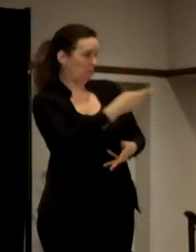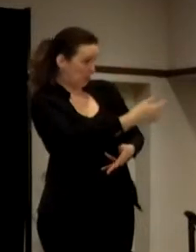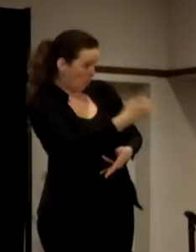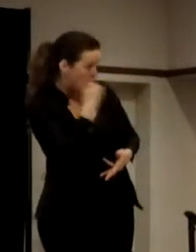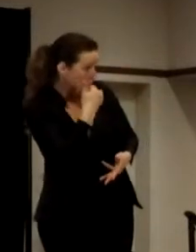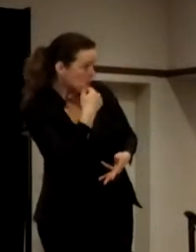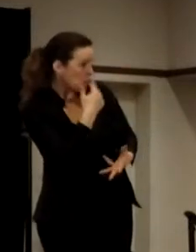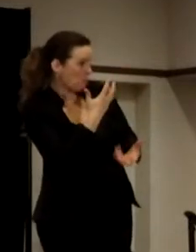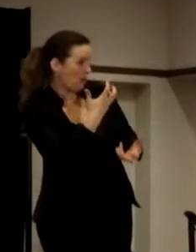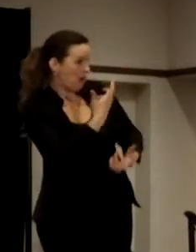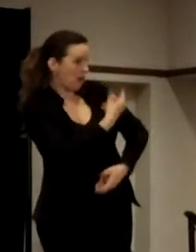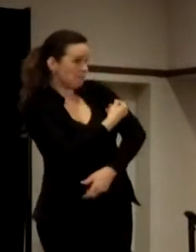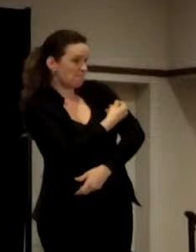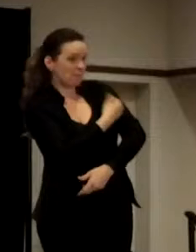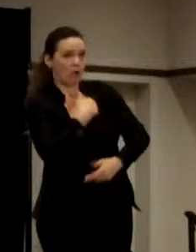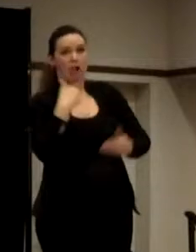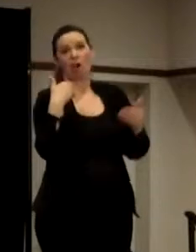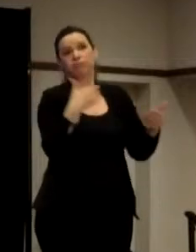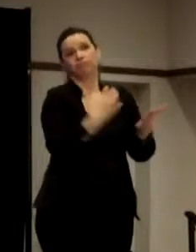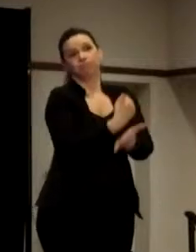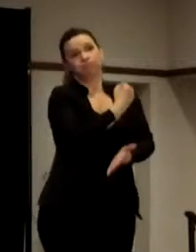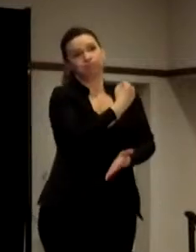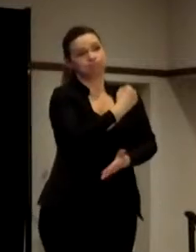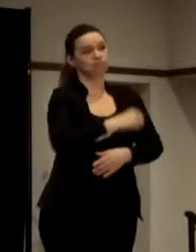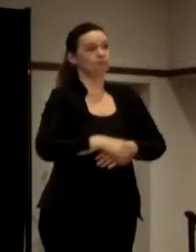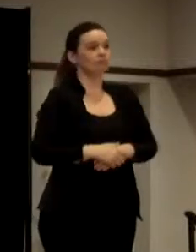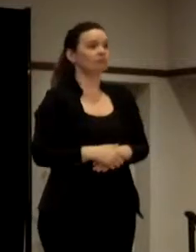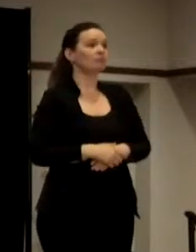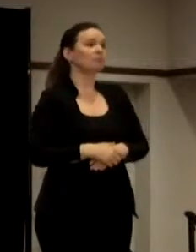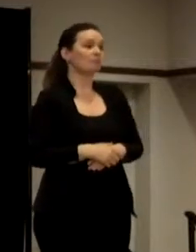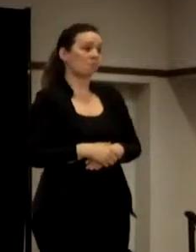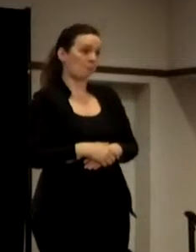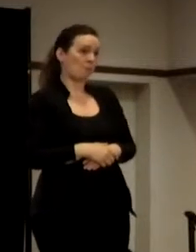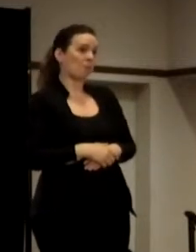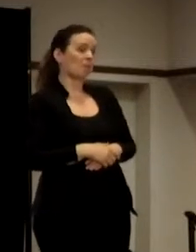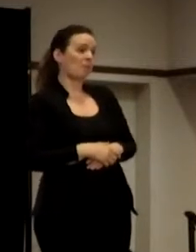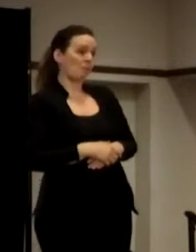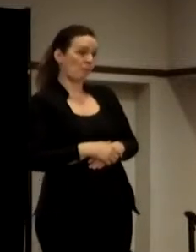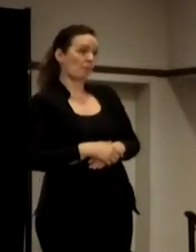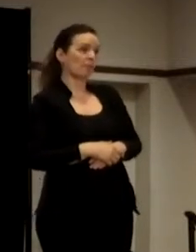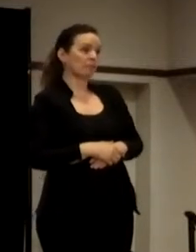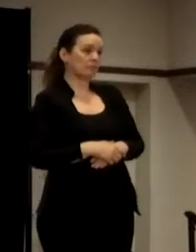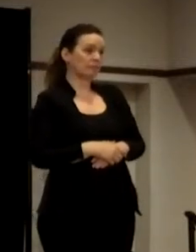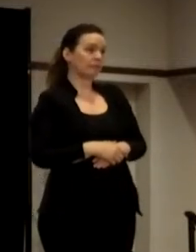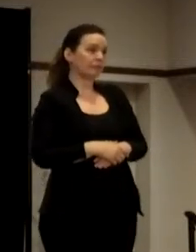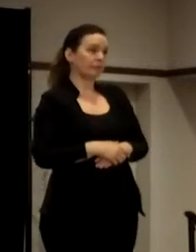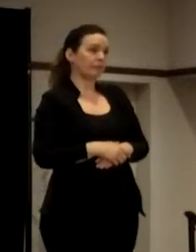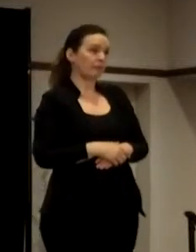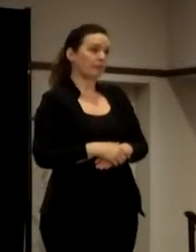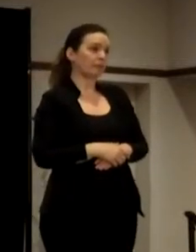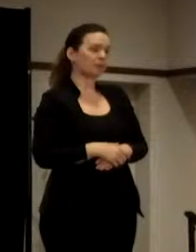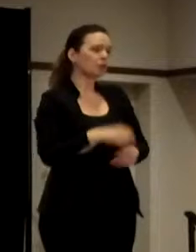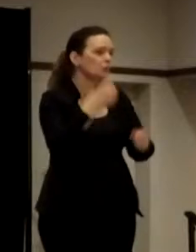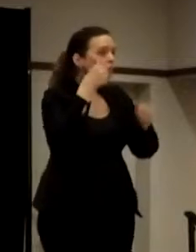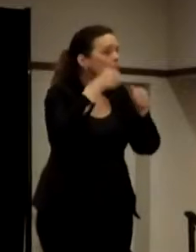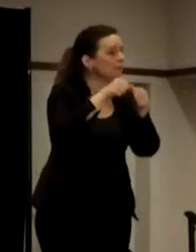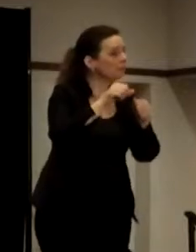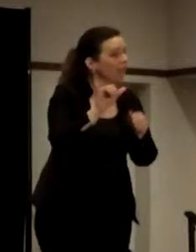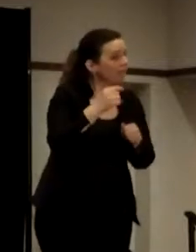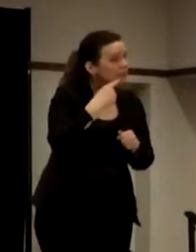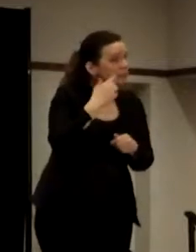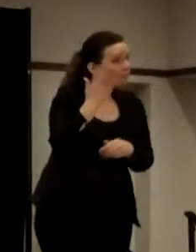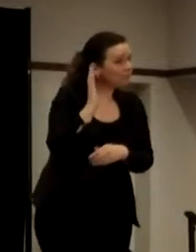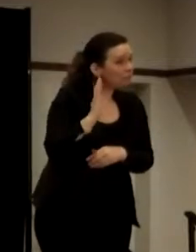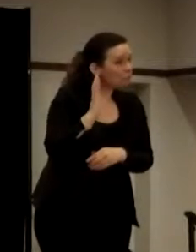could have gotten vaccinated a long time ago. That I was going to, when I felt comfortable that the seniors and those who have multiple comorbidities